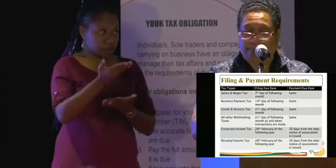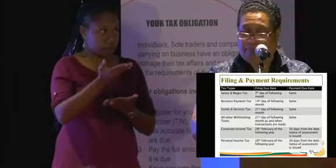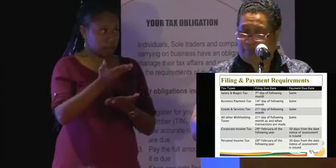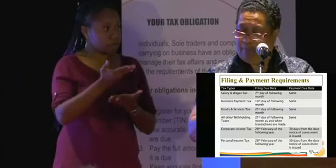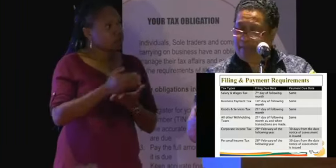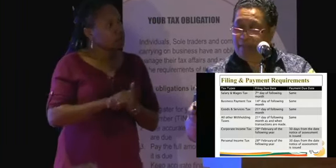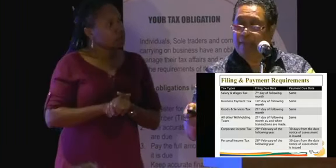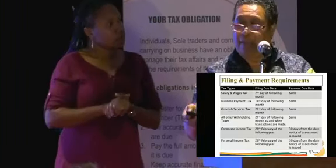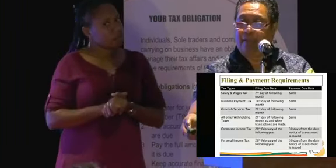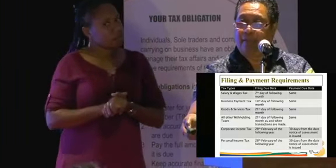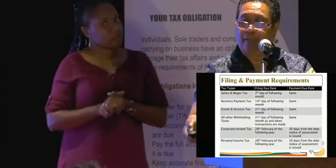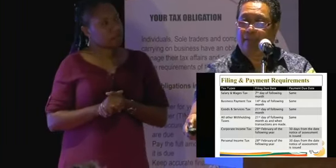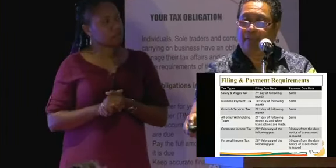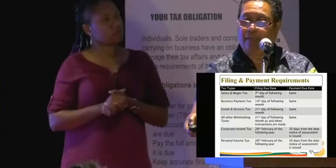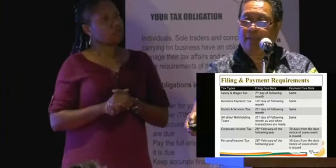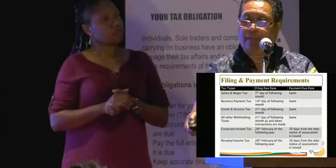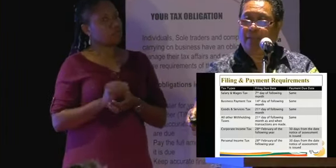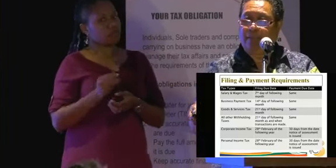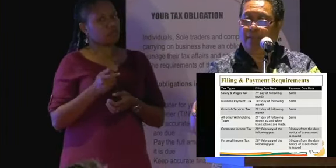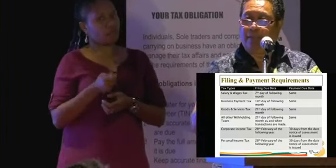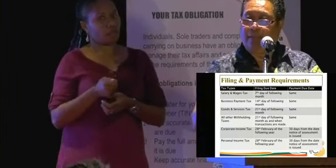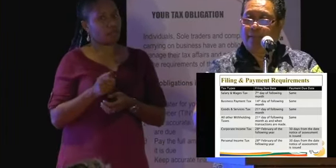clear.